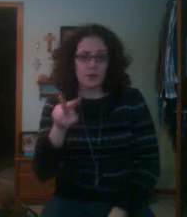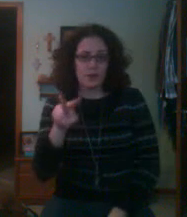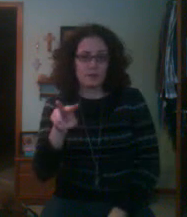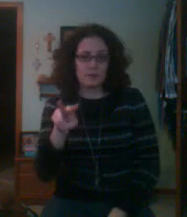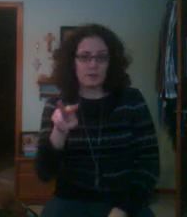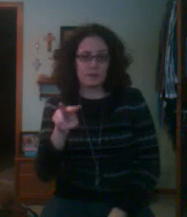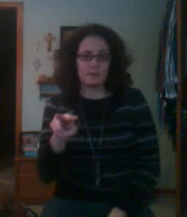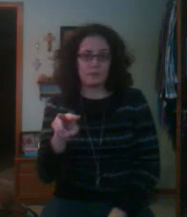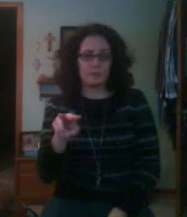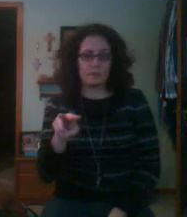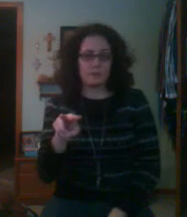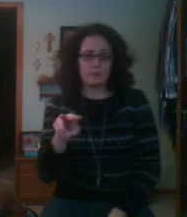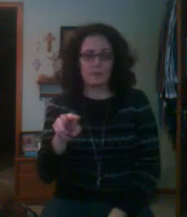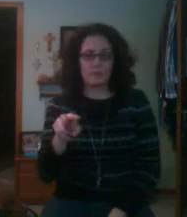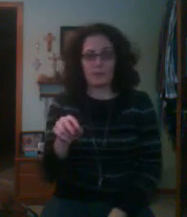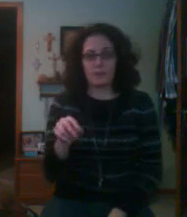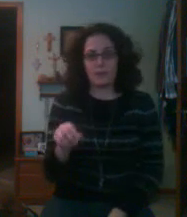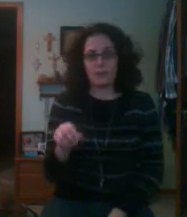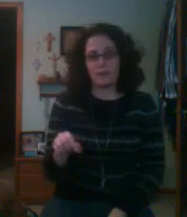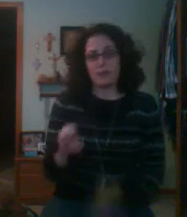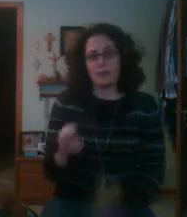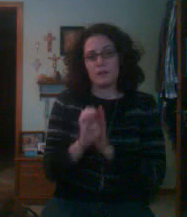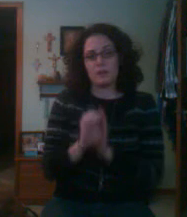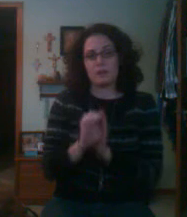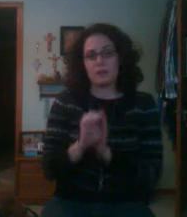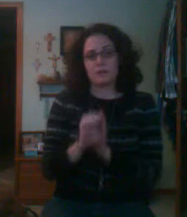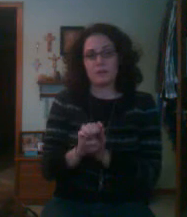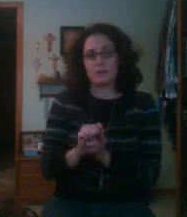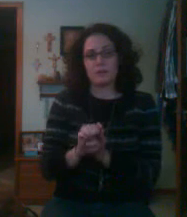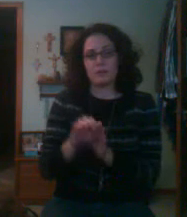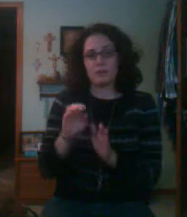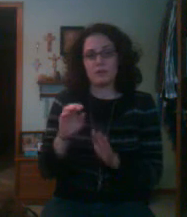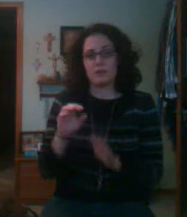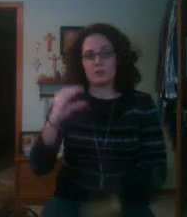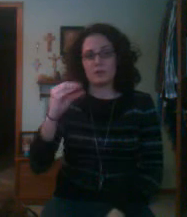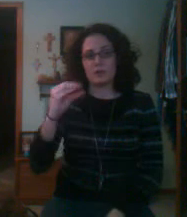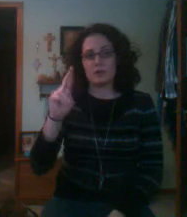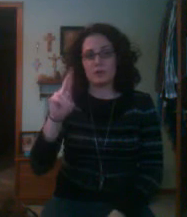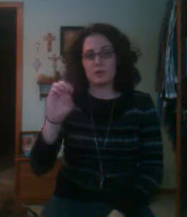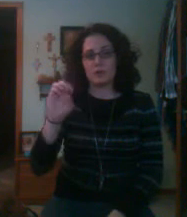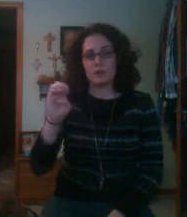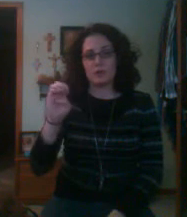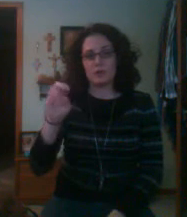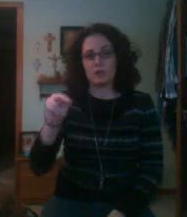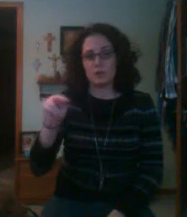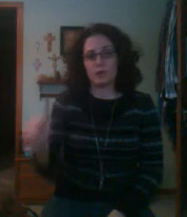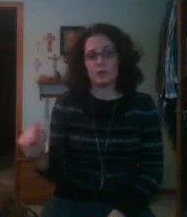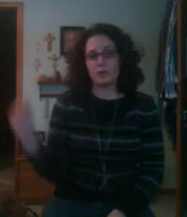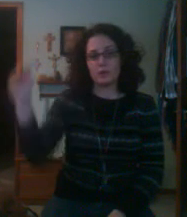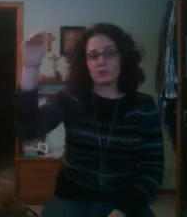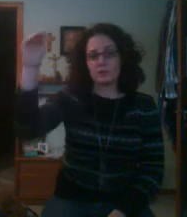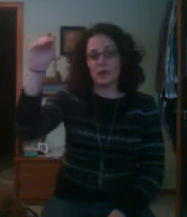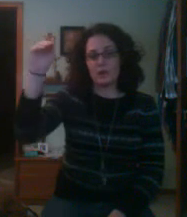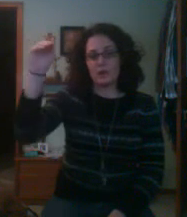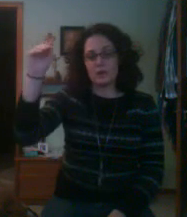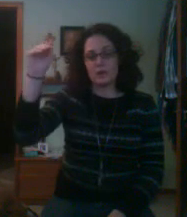in this case, one example, is that corn grows taller in soil with miracle grow. This would make sense based on